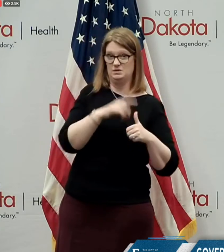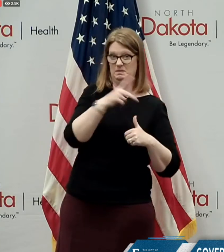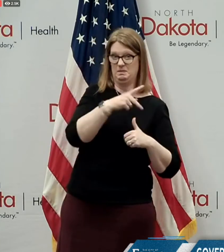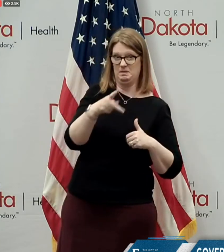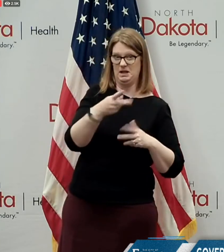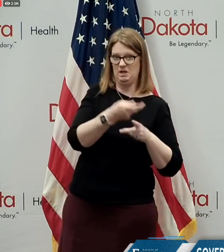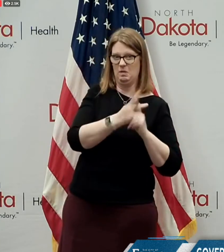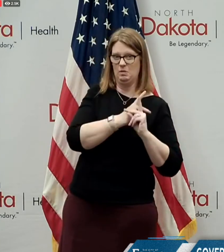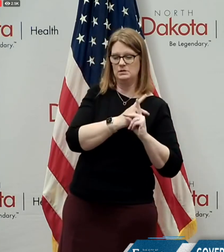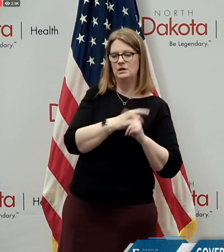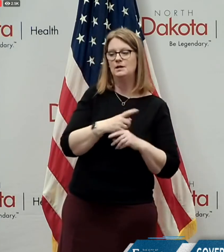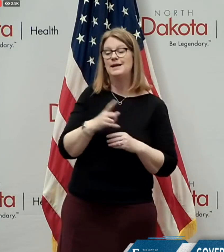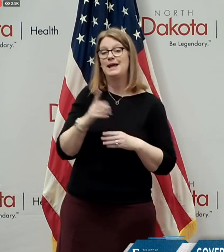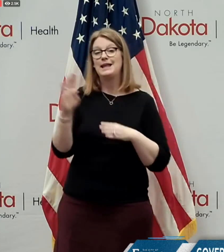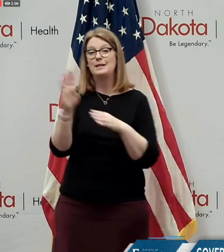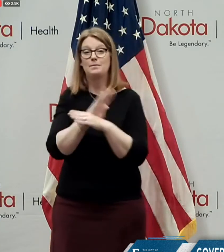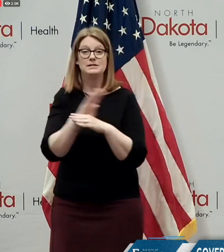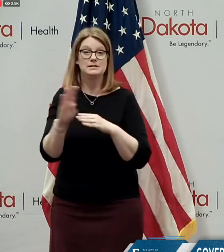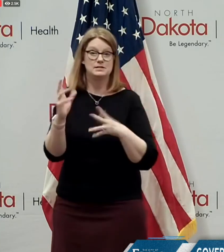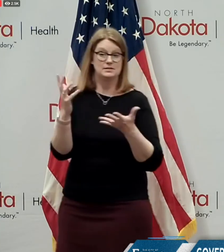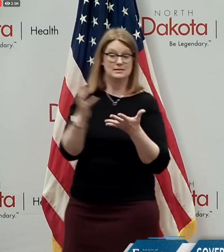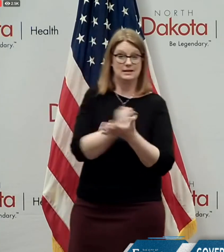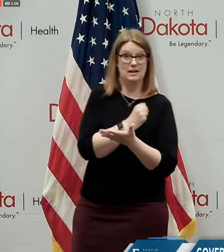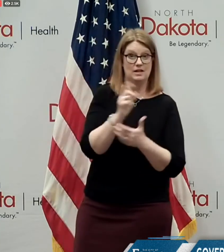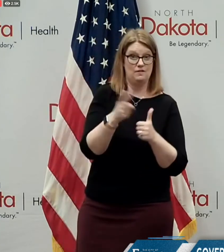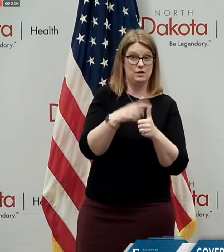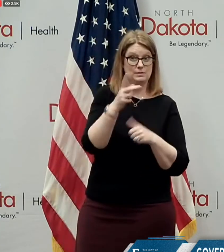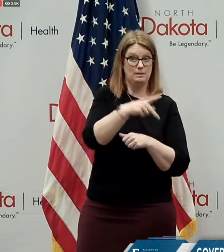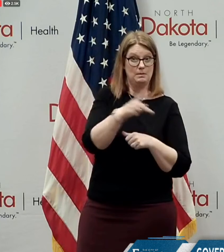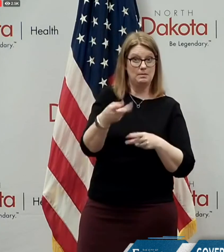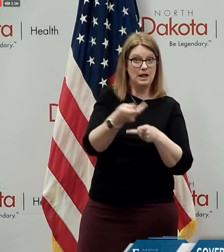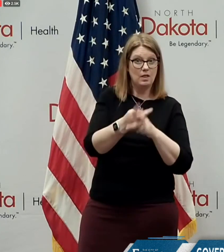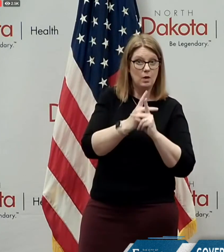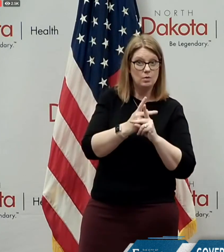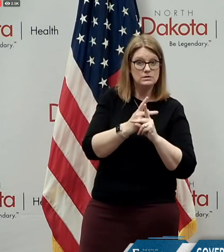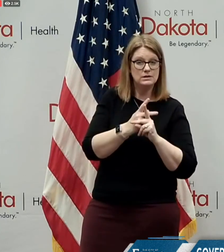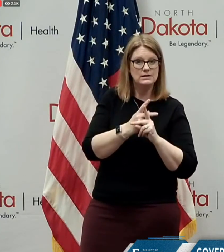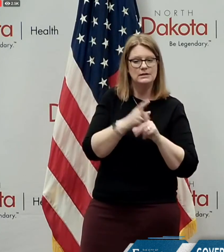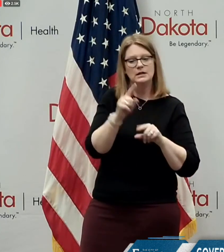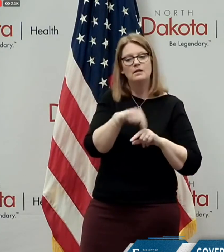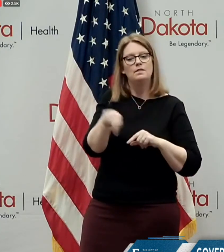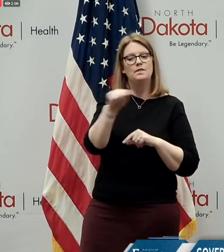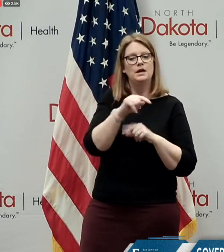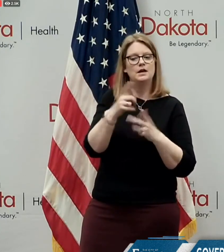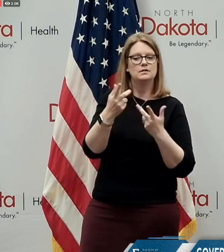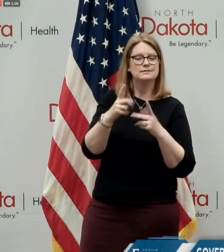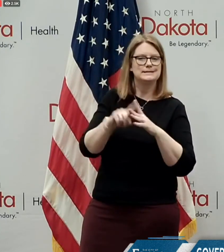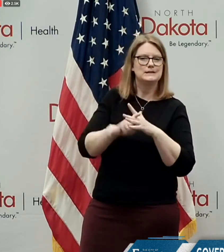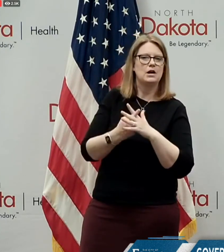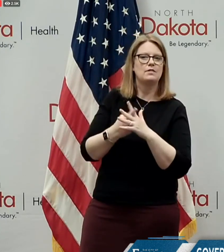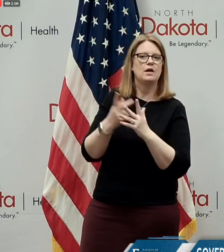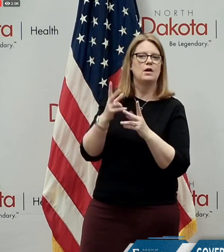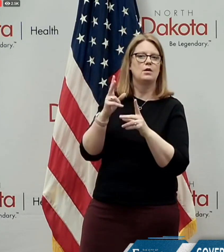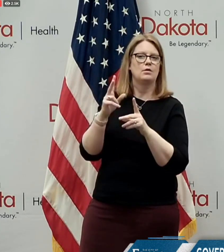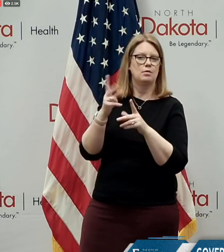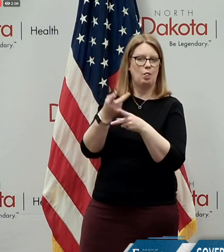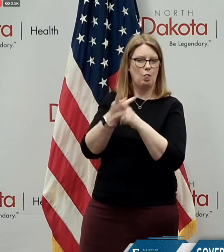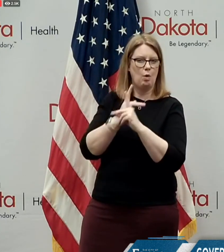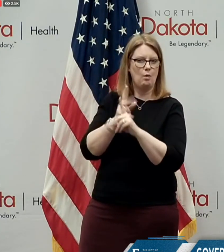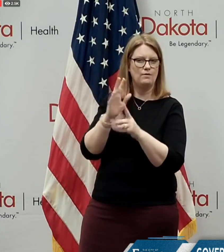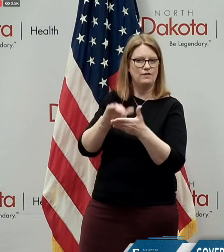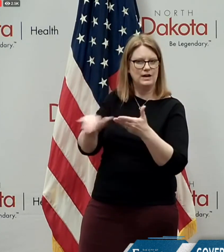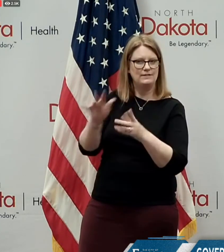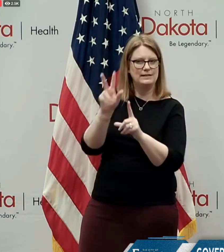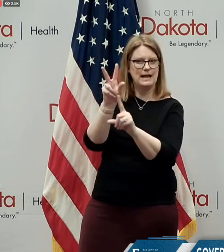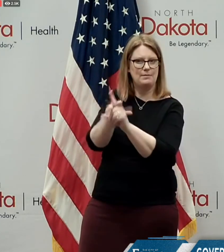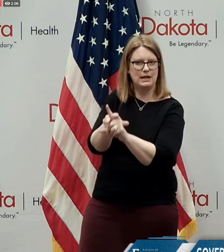who received those early PPP loans are likely preparing what was called their loan forgiveness applications. Well, we